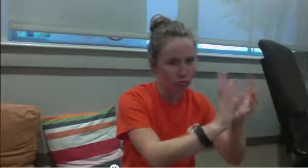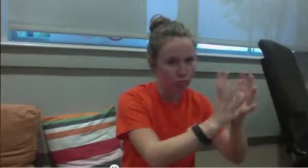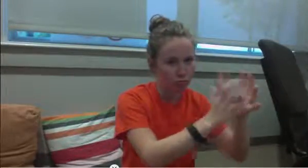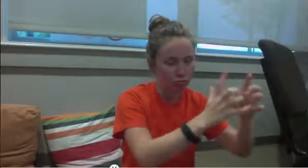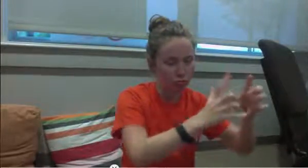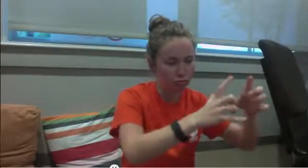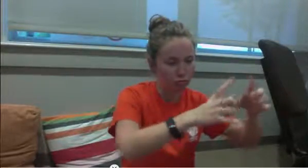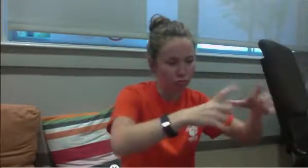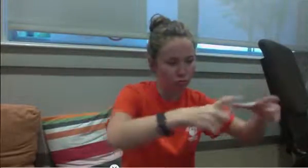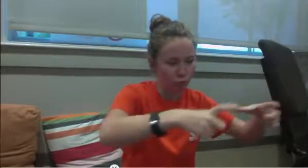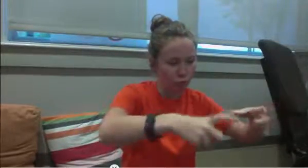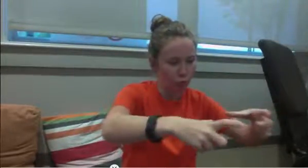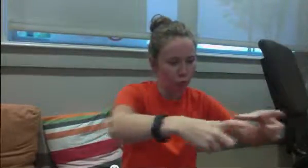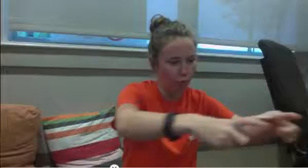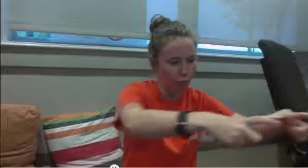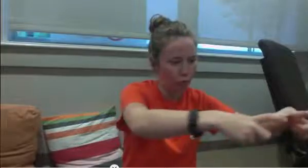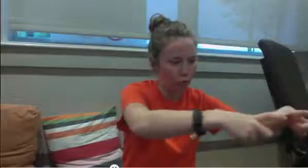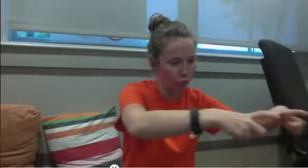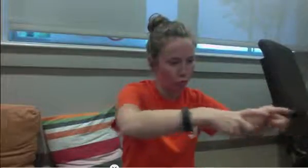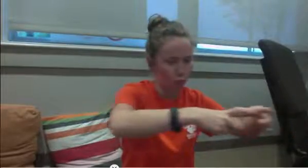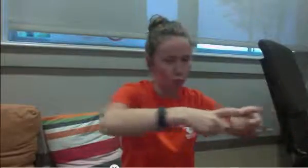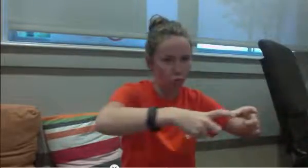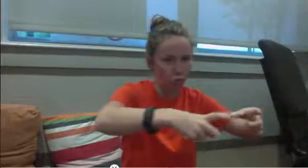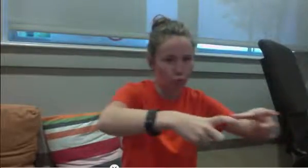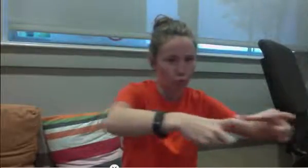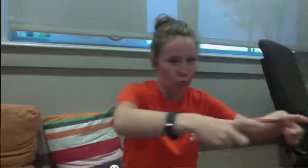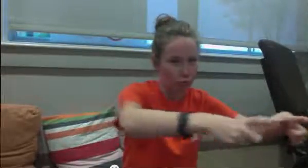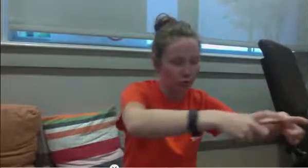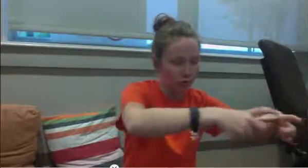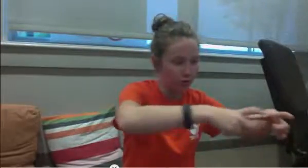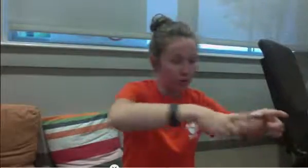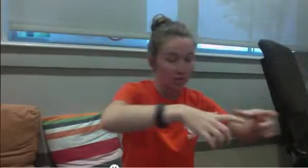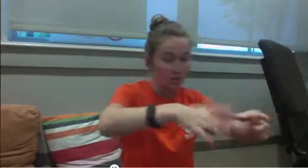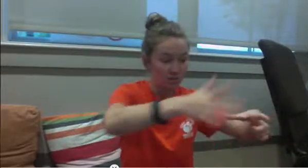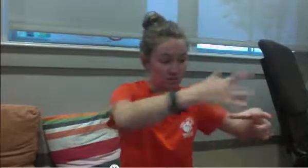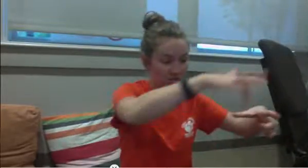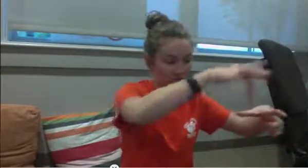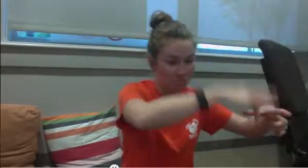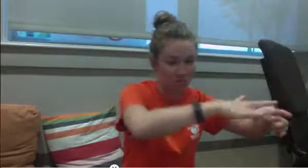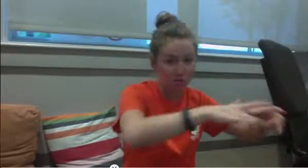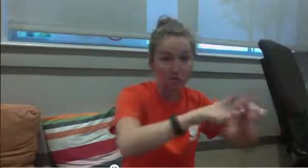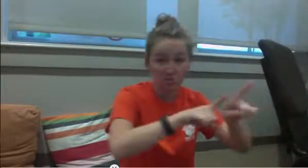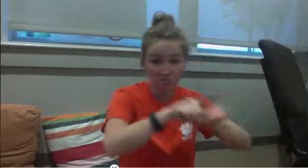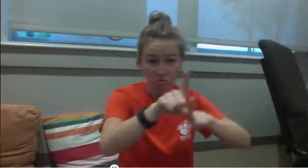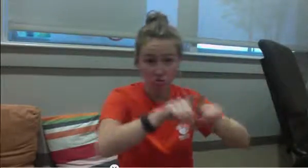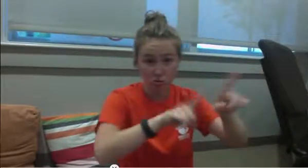slowly creating things. And then the gas slowly started to form into a